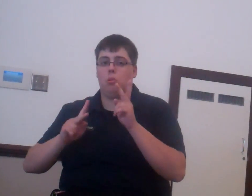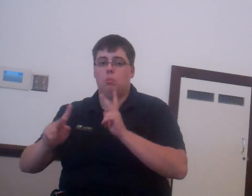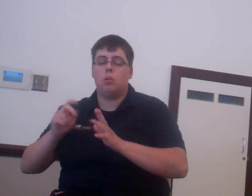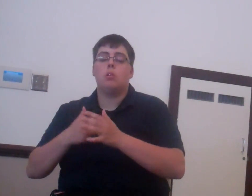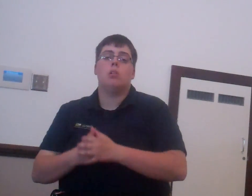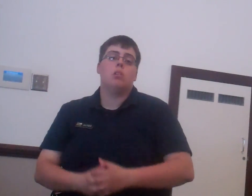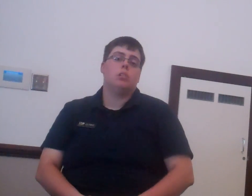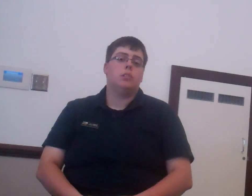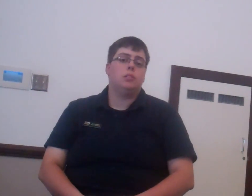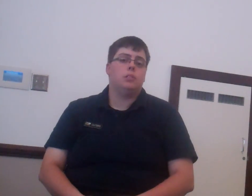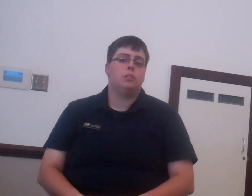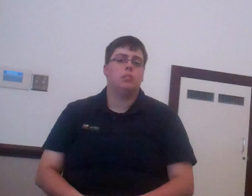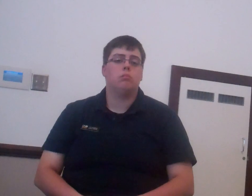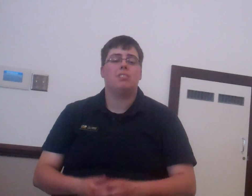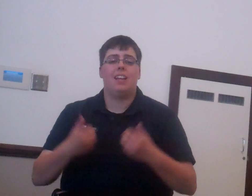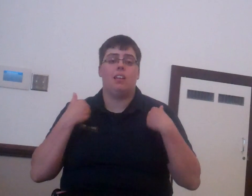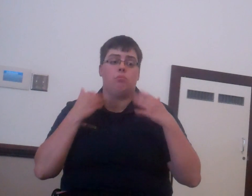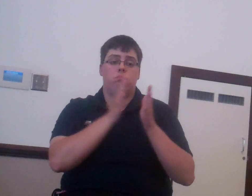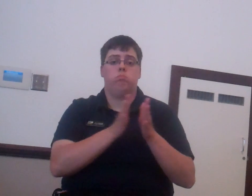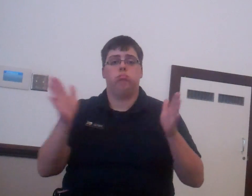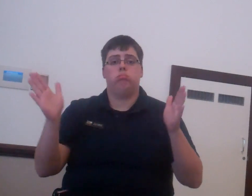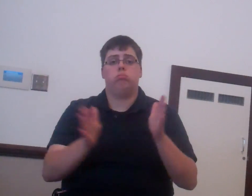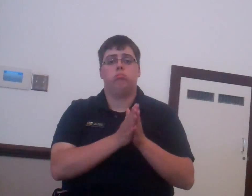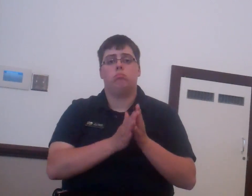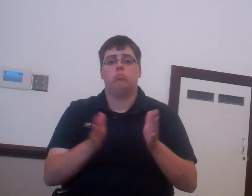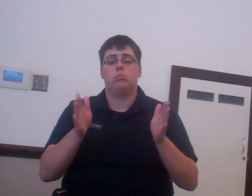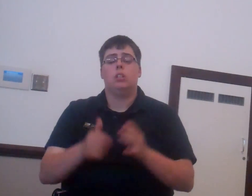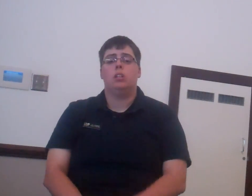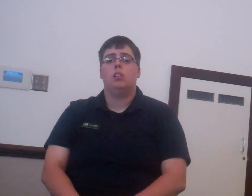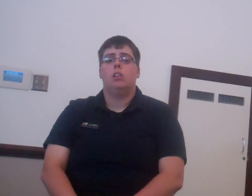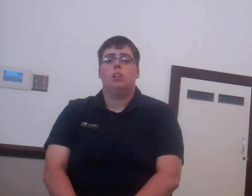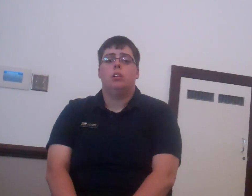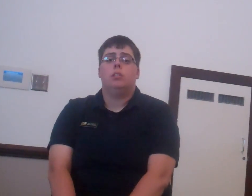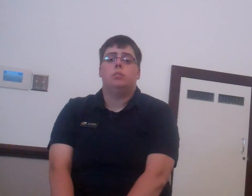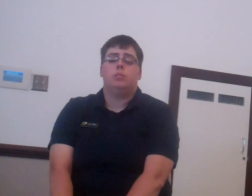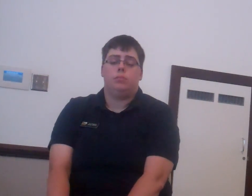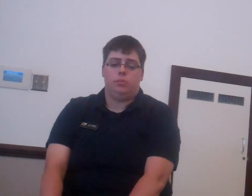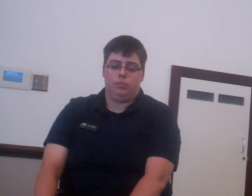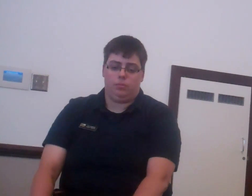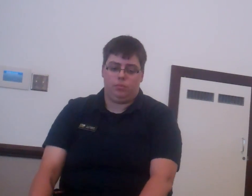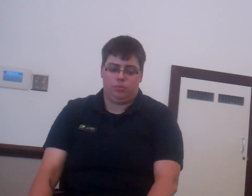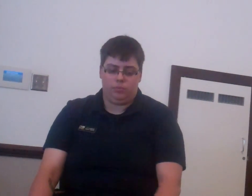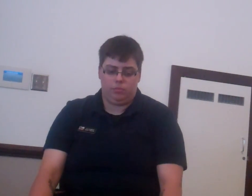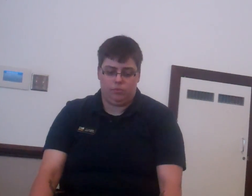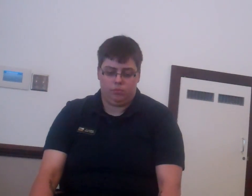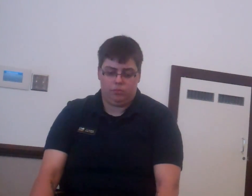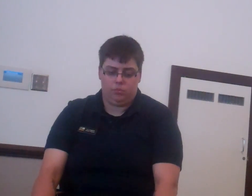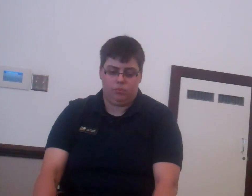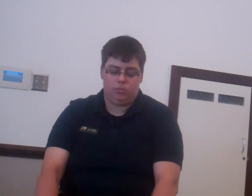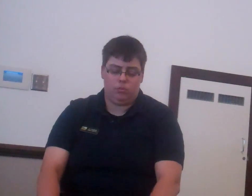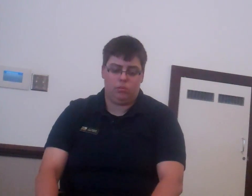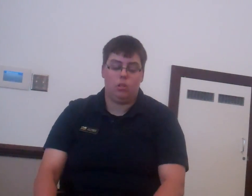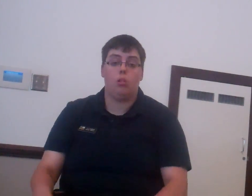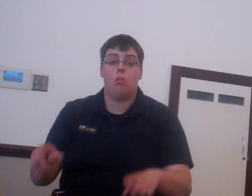But all right, and then the other thing I want to make sure we talk about just a little bit with respect to networks are